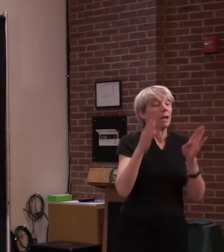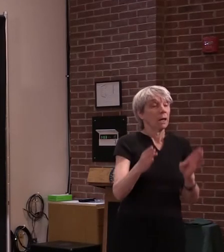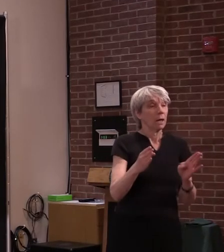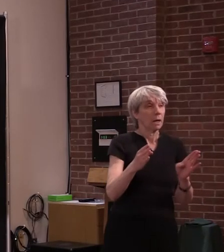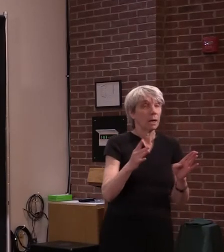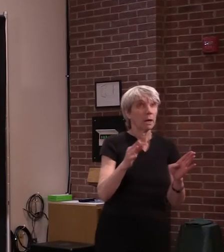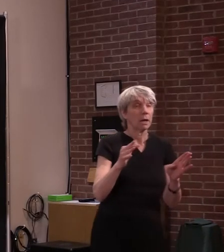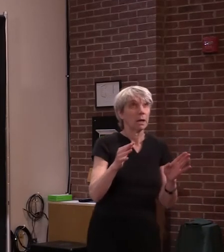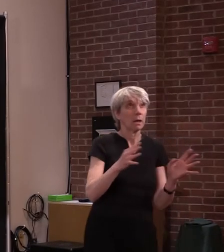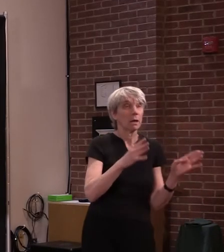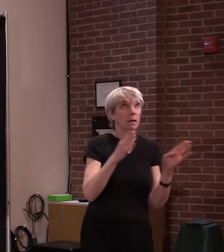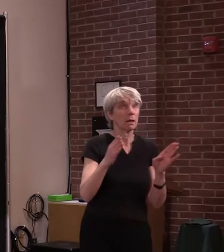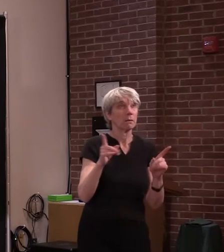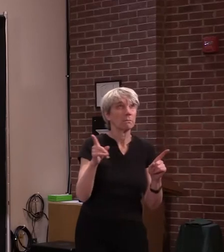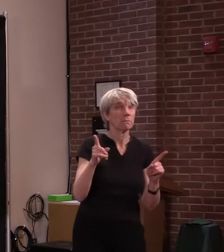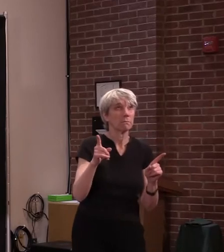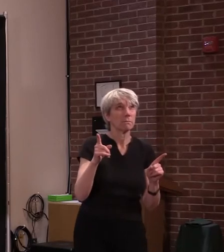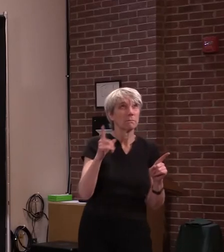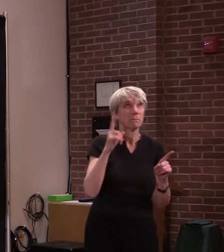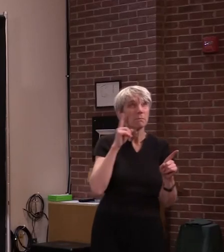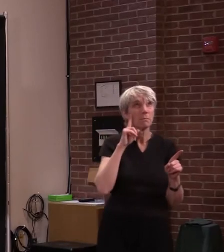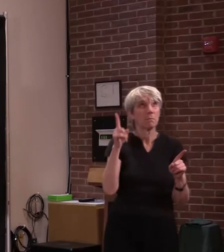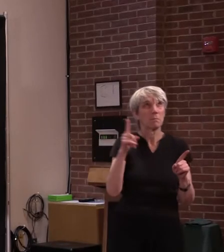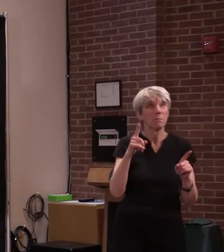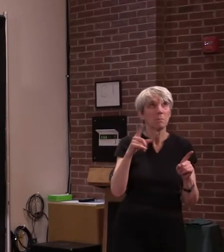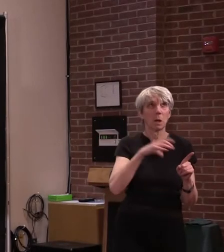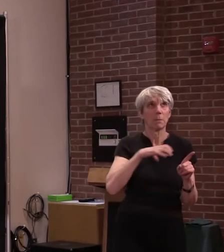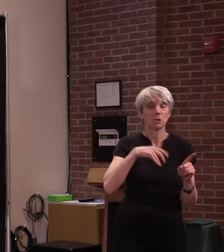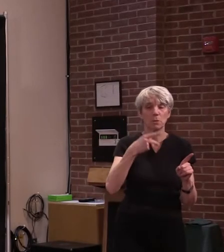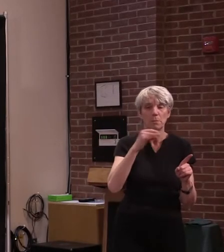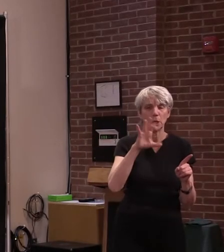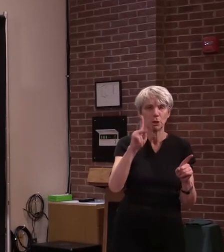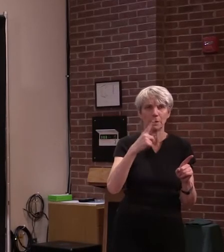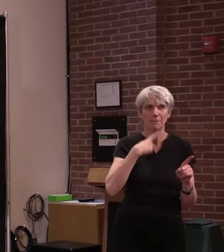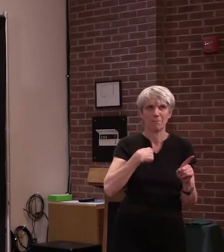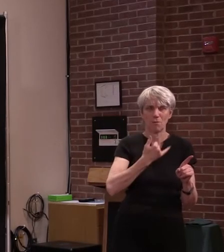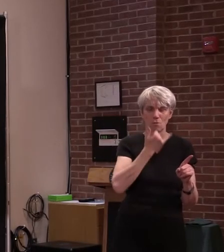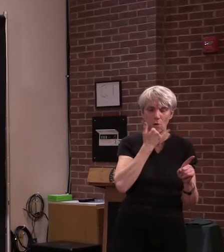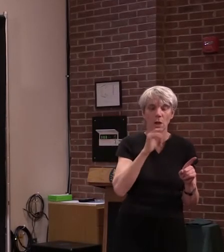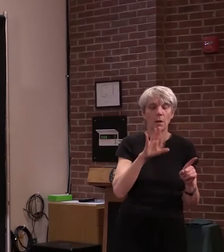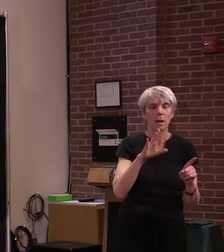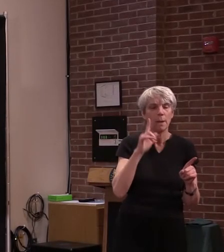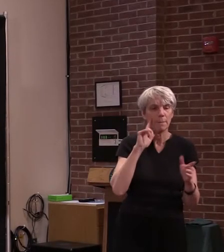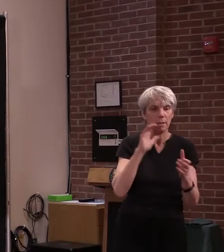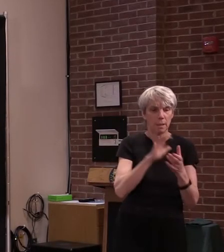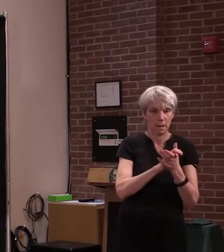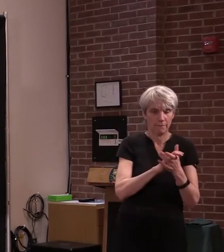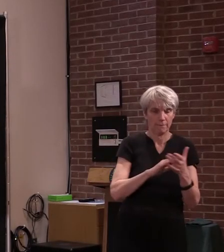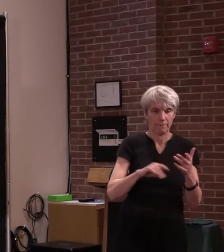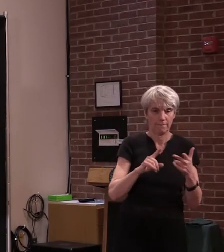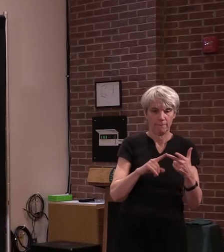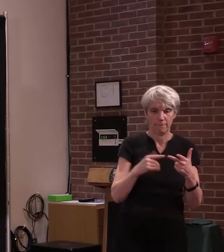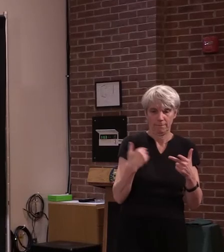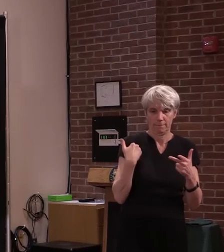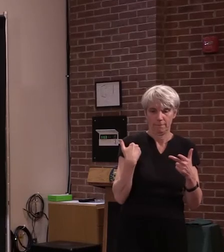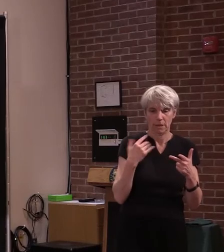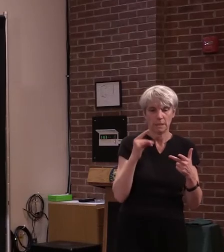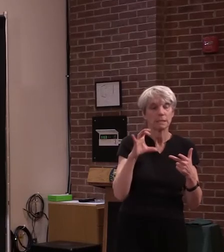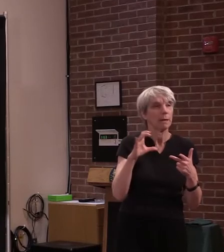I'm not sure if Mike Pichak would confirm this exactly, but the rate in December, last